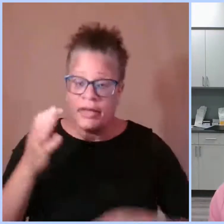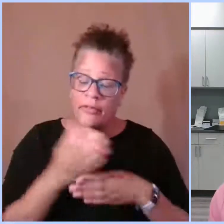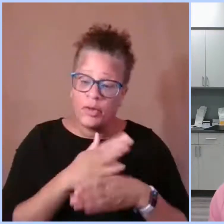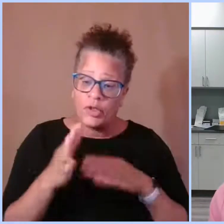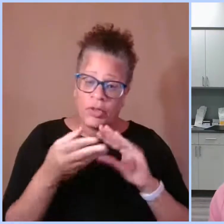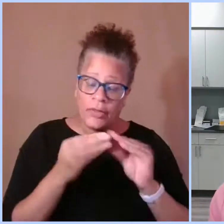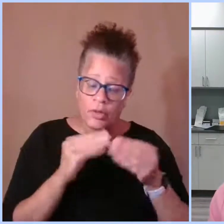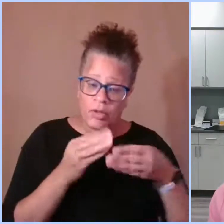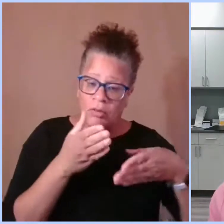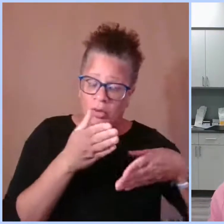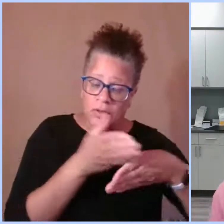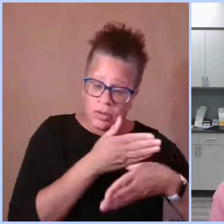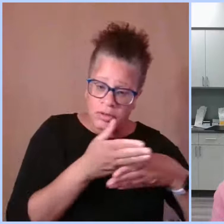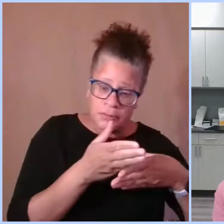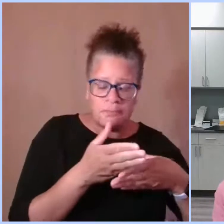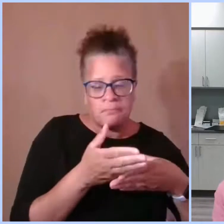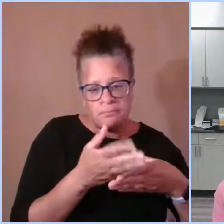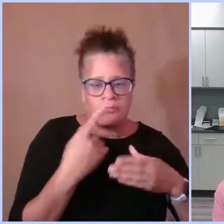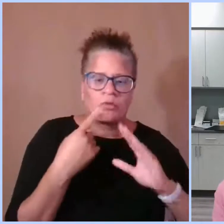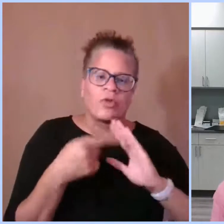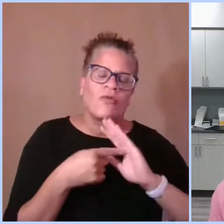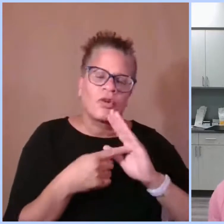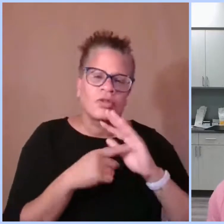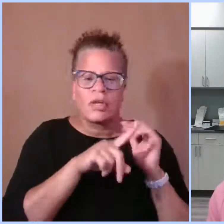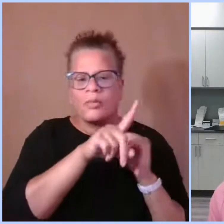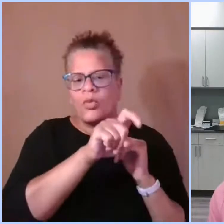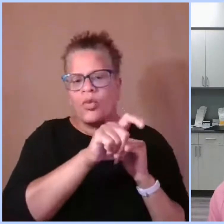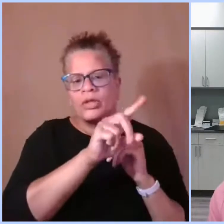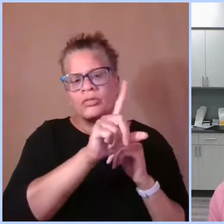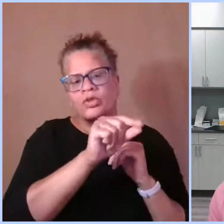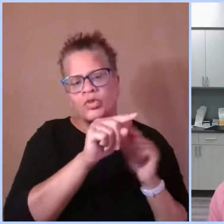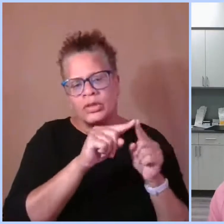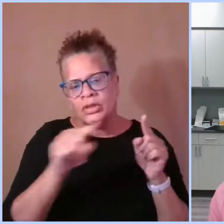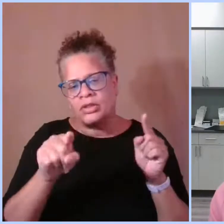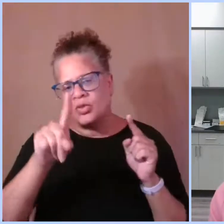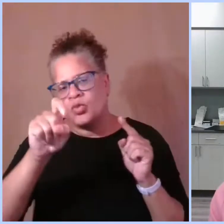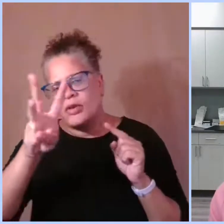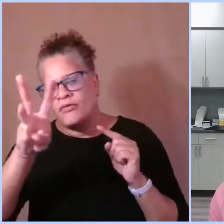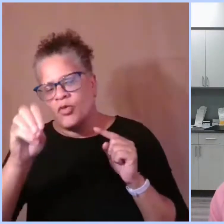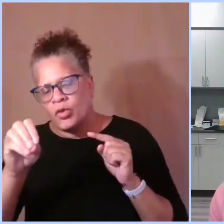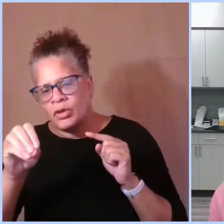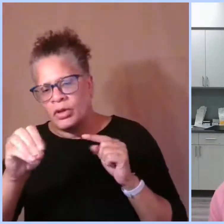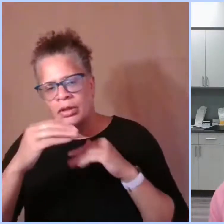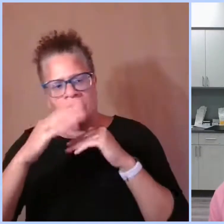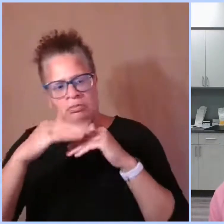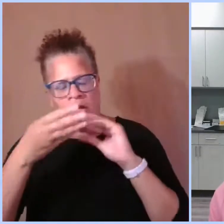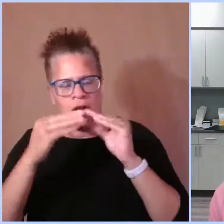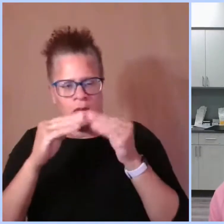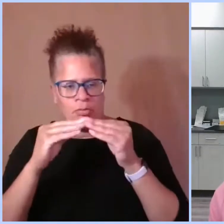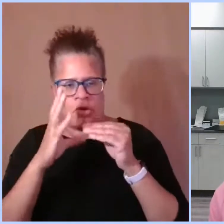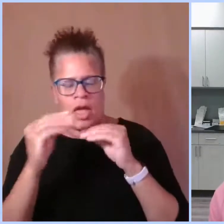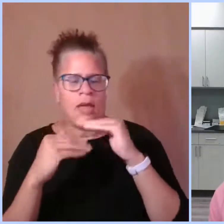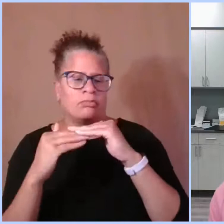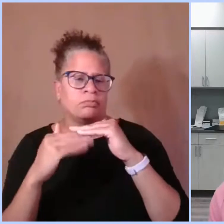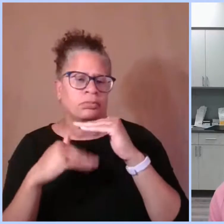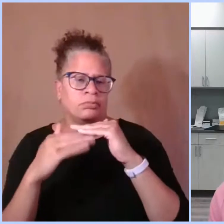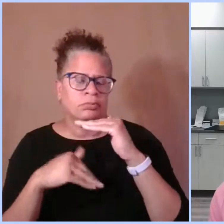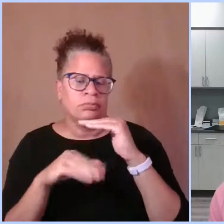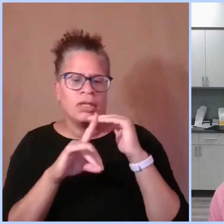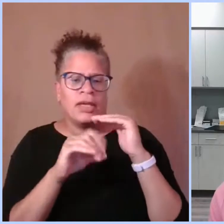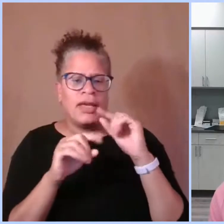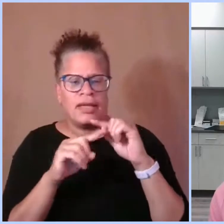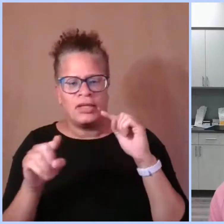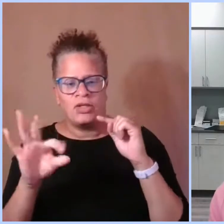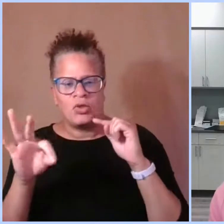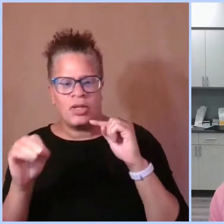two numbers, so, 120 to 140 systolic, and let's say between 80 and